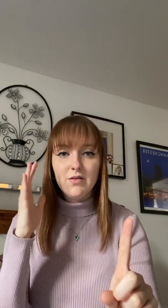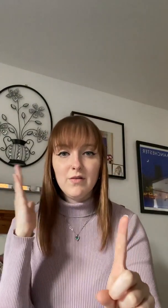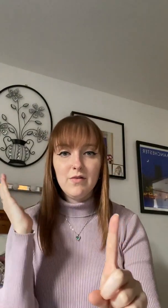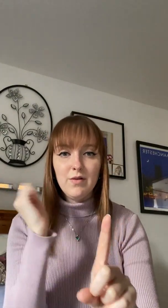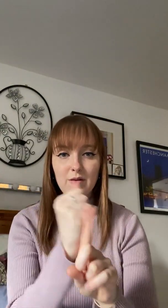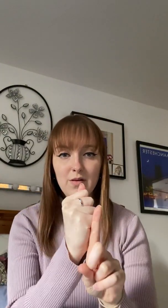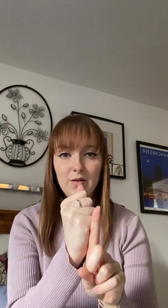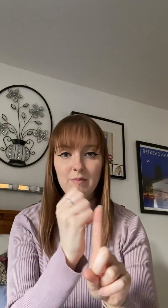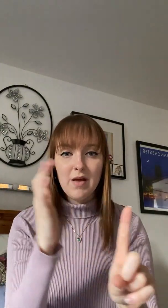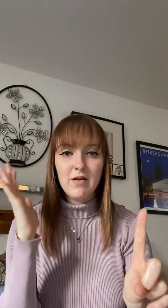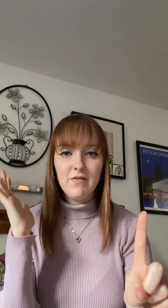of make a